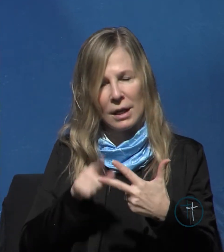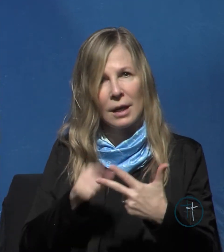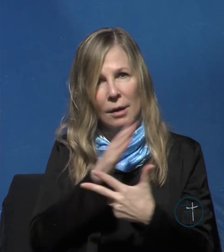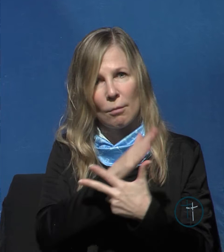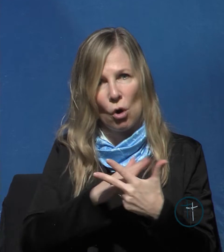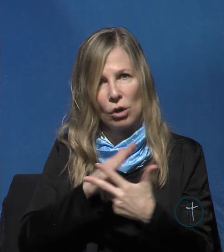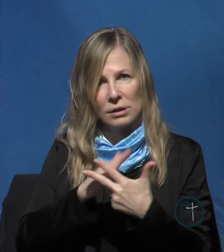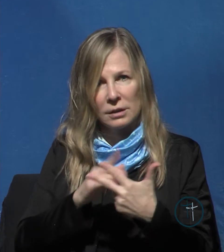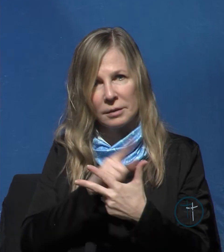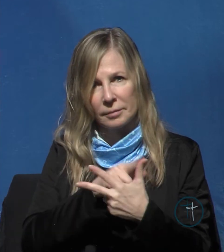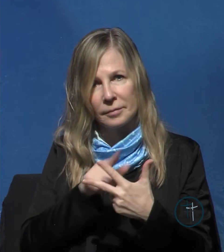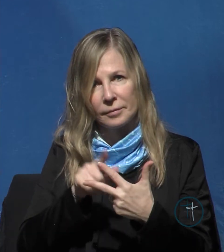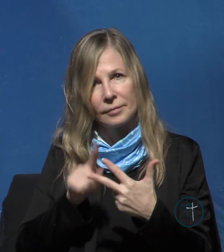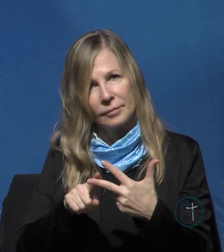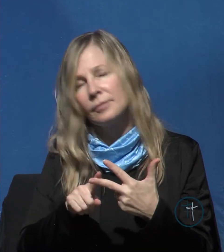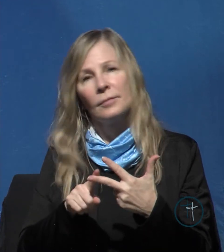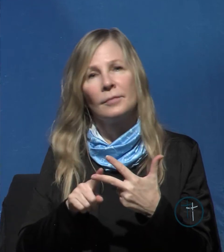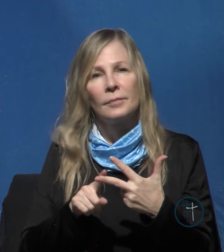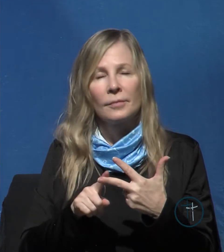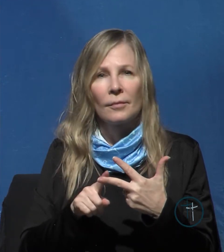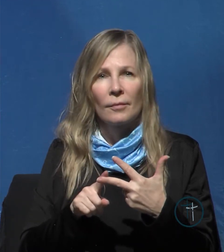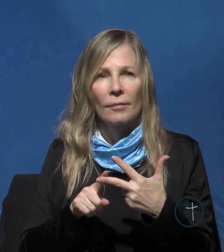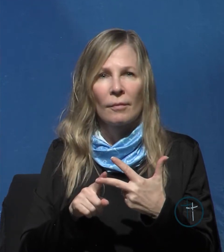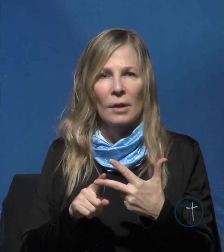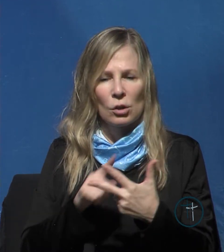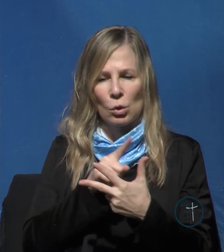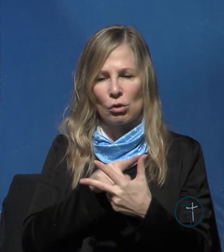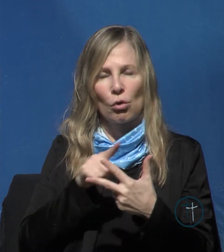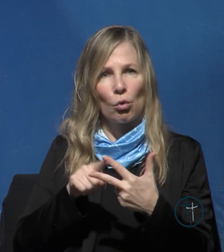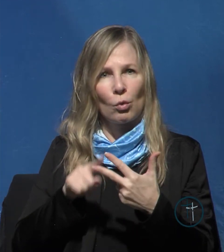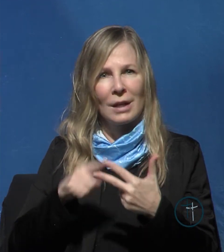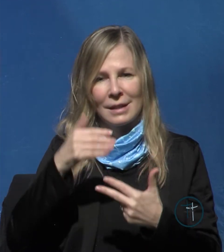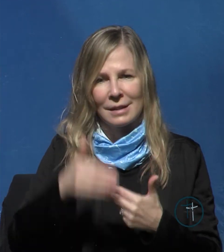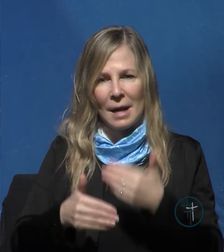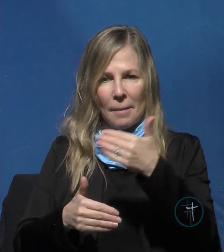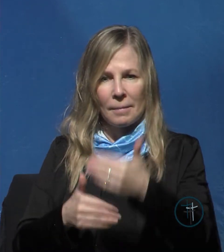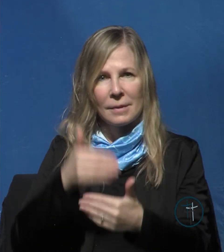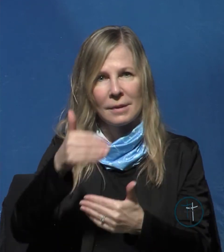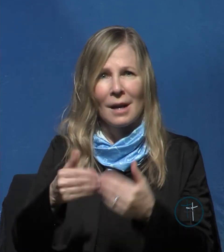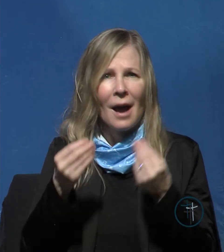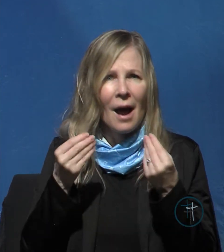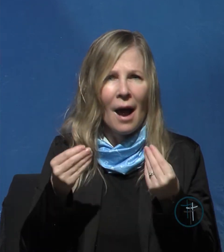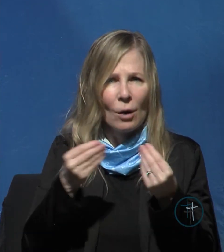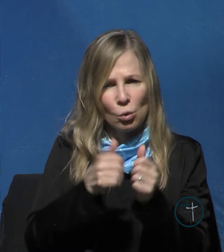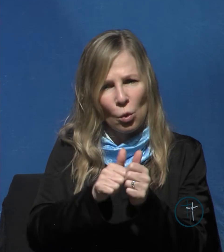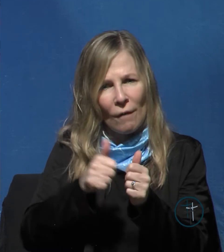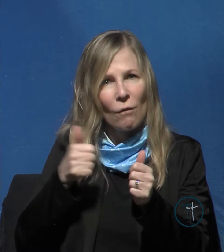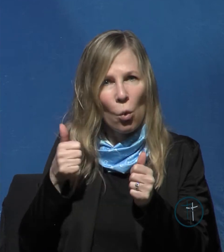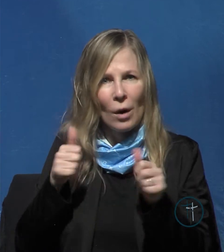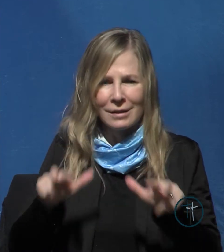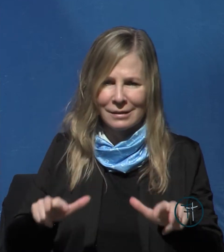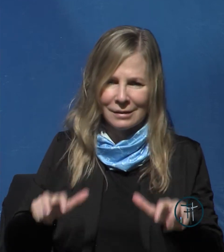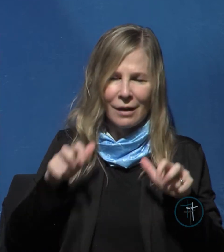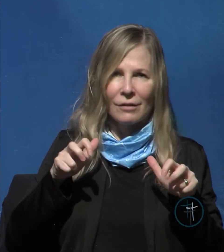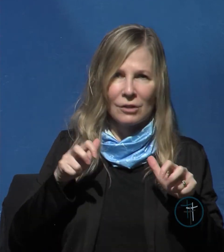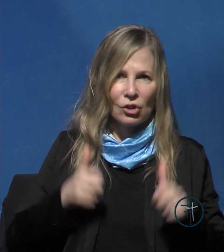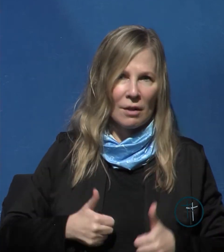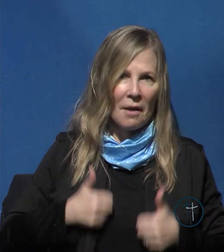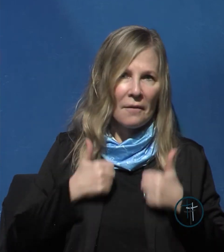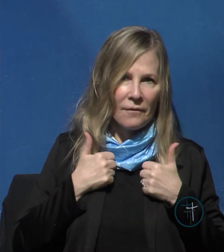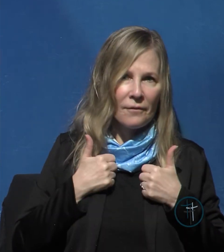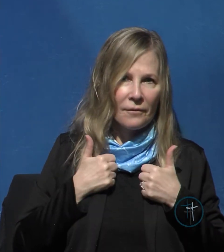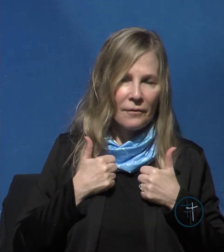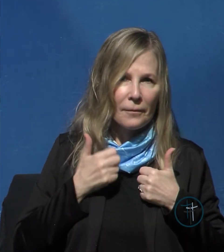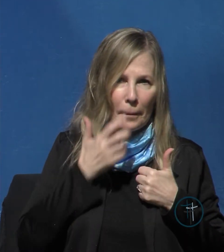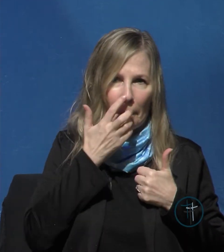teaching outline, and it's very simple. Three steps to avoid a selfish lifestyle. Three steps to avoid a selfish